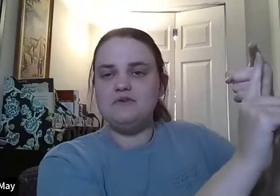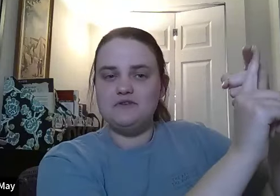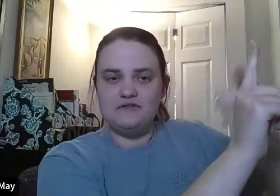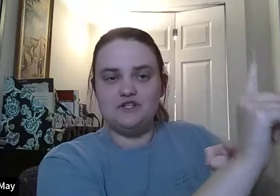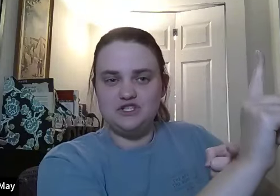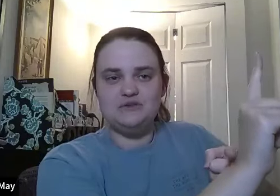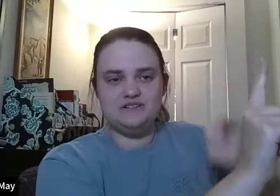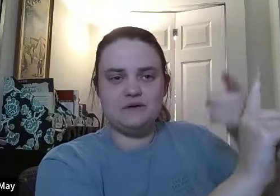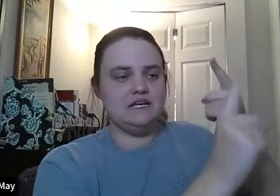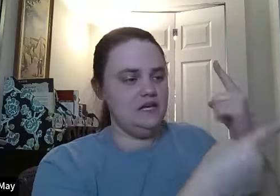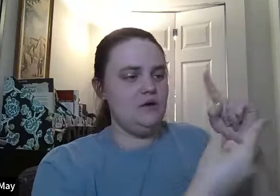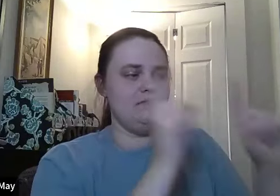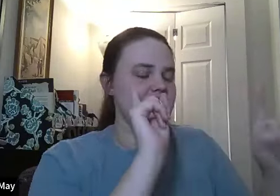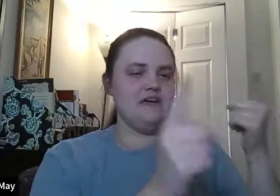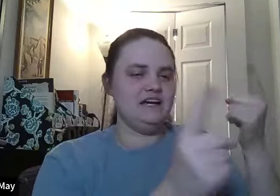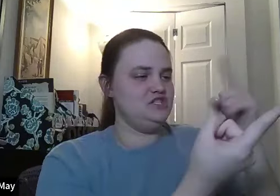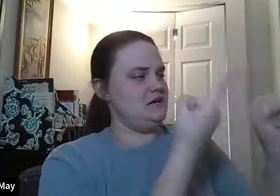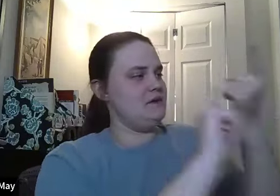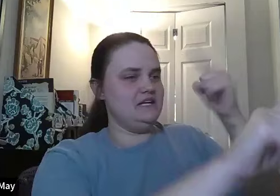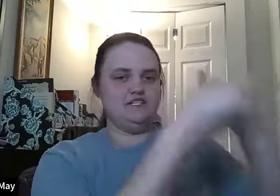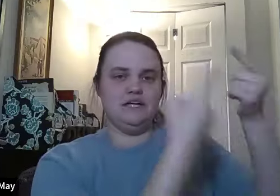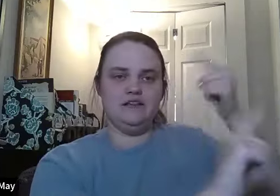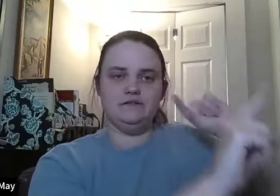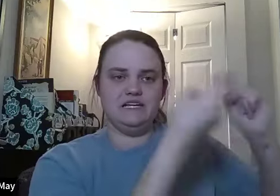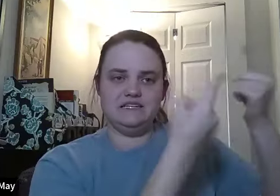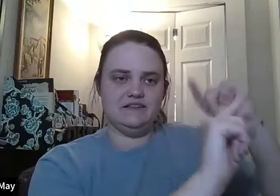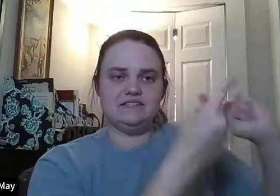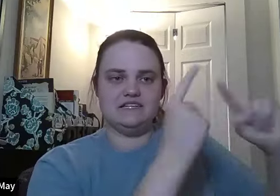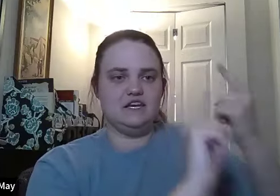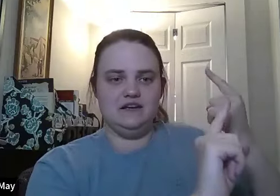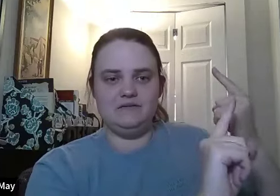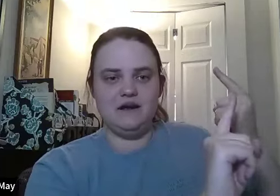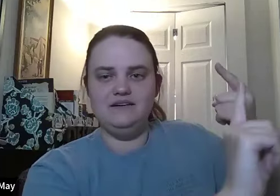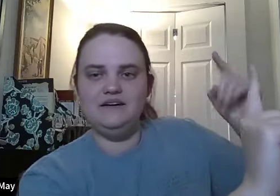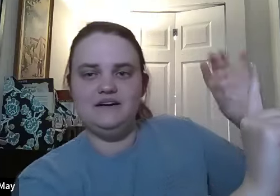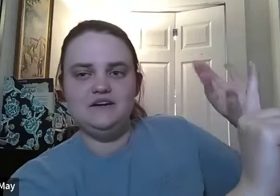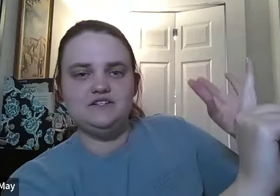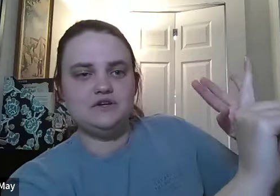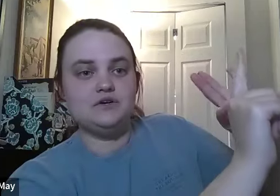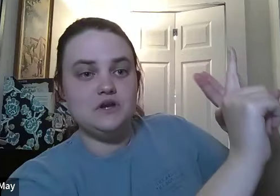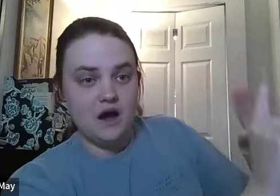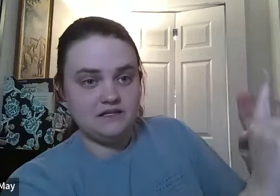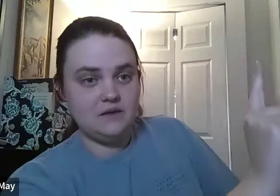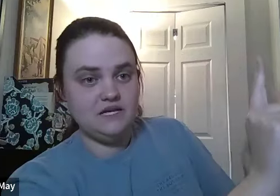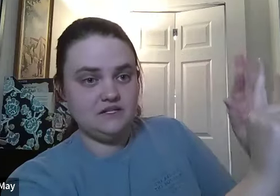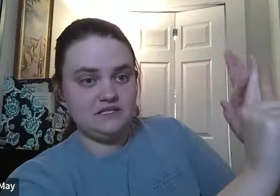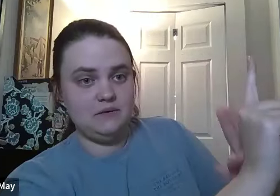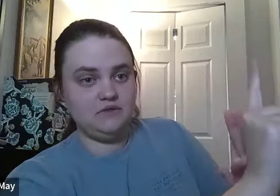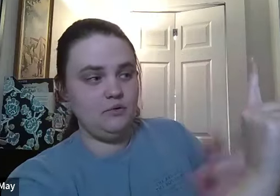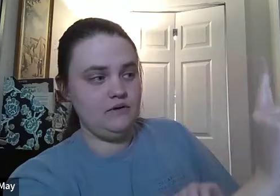for the first 2 years, I was like, no, month. I just stare at my hands doing a little dance like this because I can't get it right. So your non-dominant is going to stay with the pointer